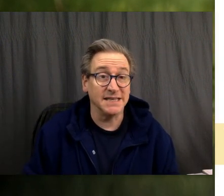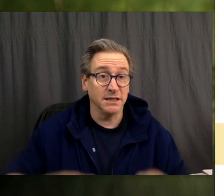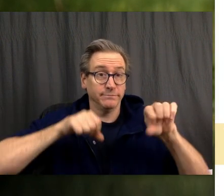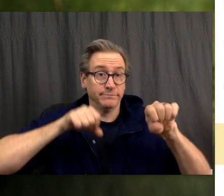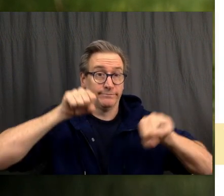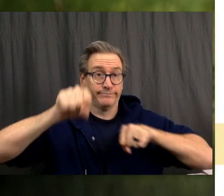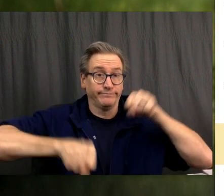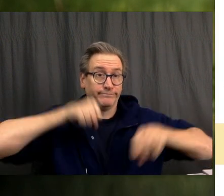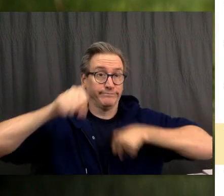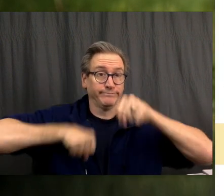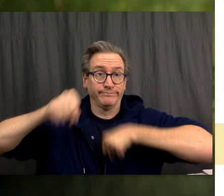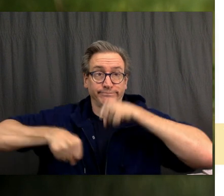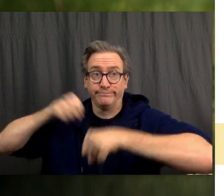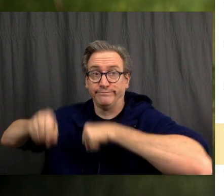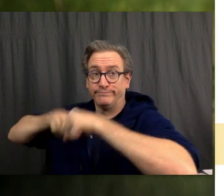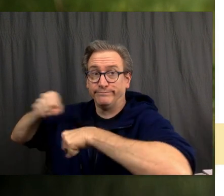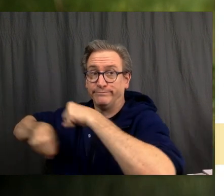Bicycling.